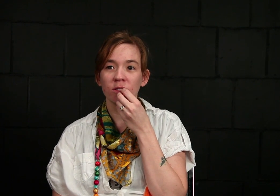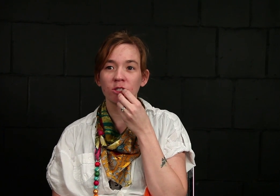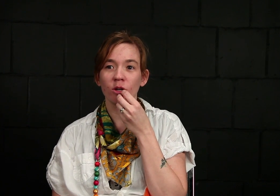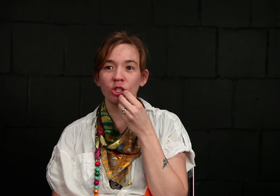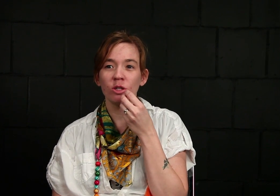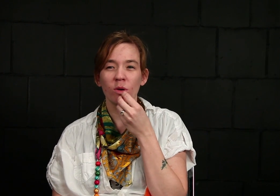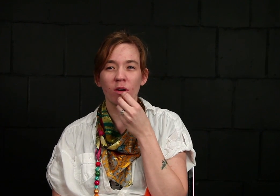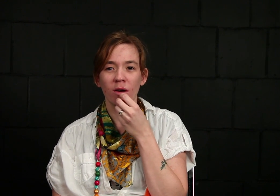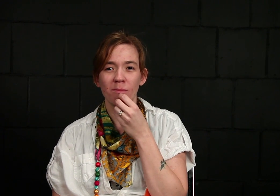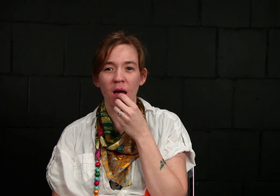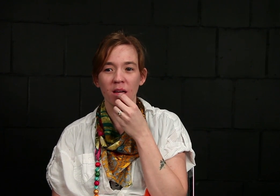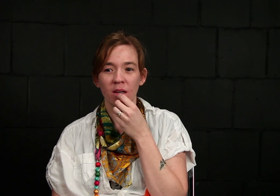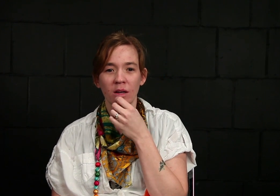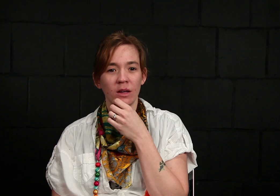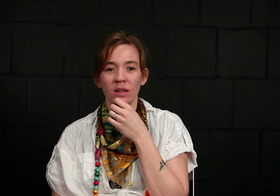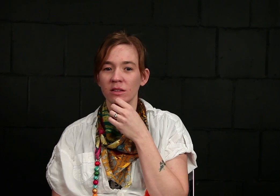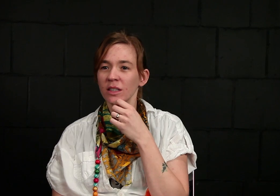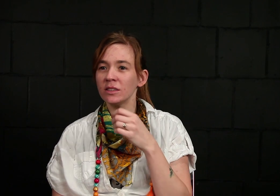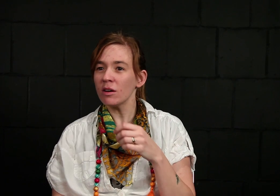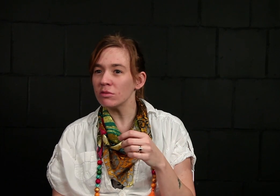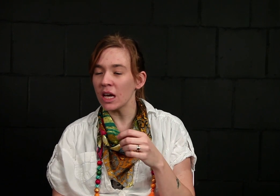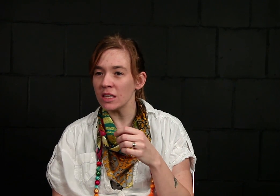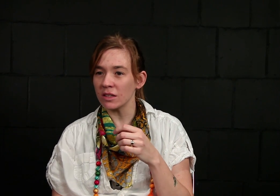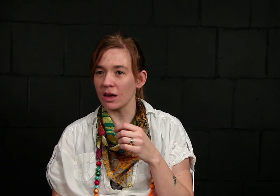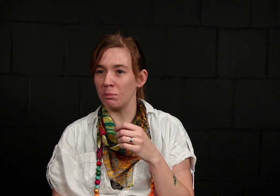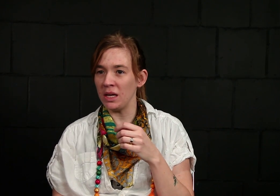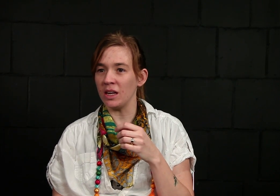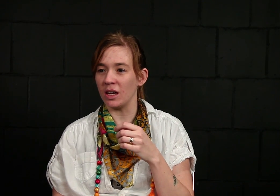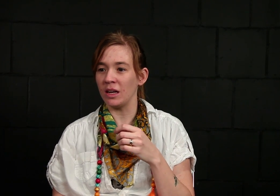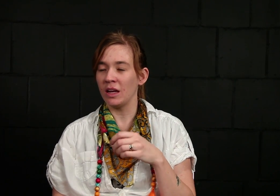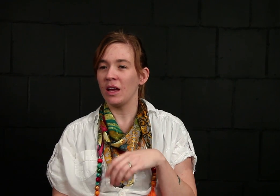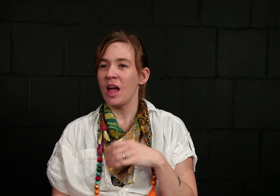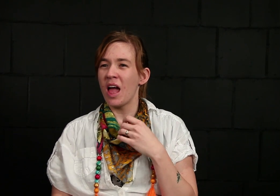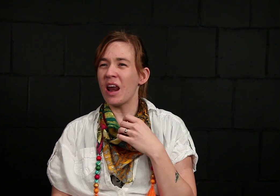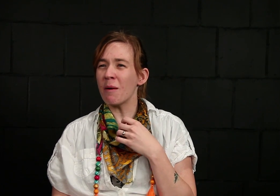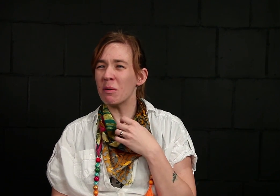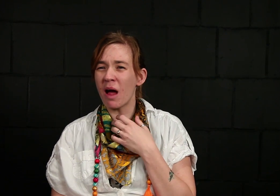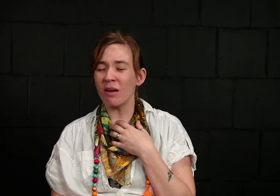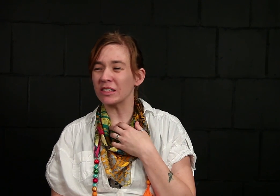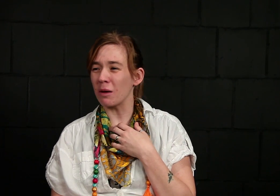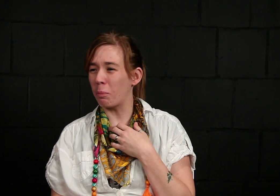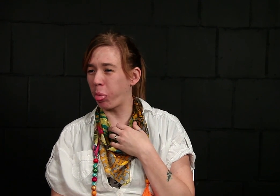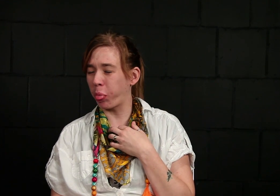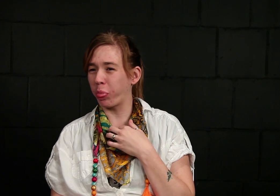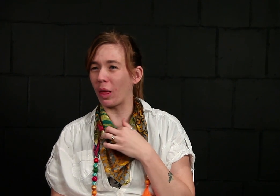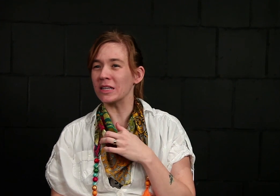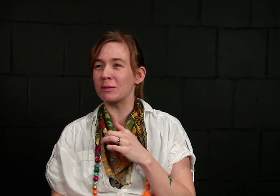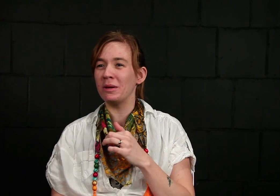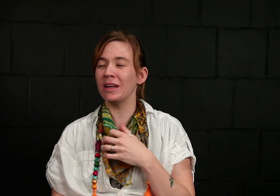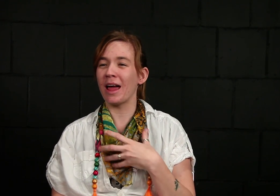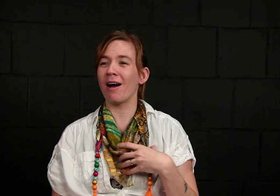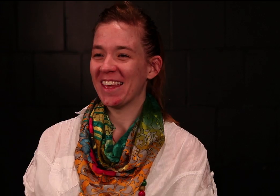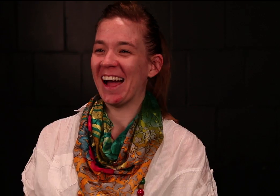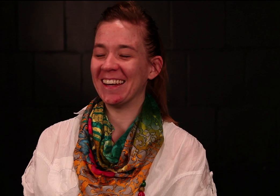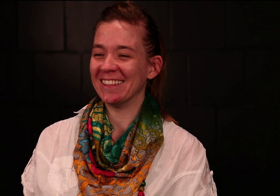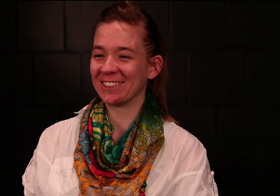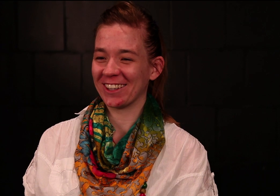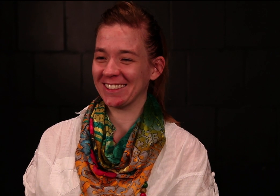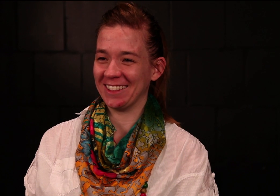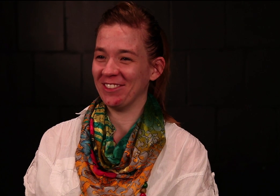start chewing on them. I'm like, this don't taste like a peanut. And I remember I was like, I spit it out. I didn't trust him